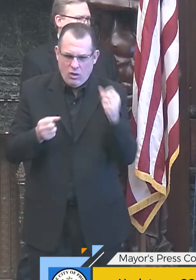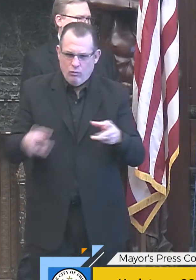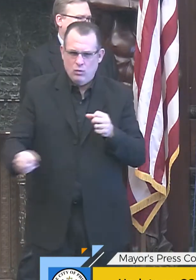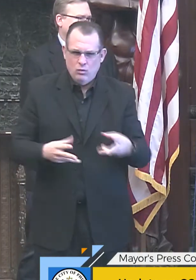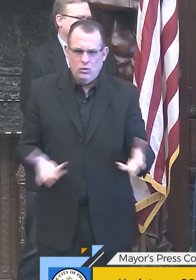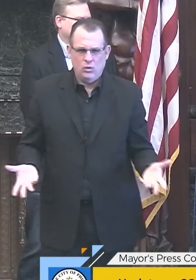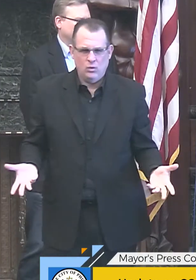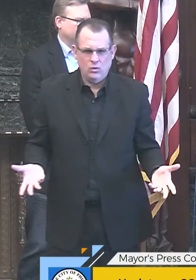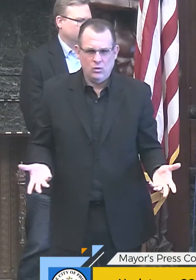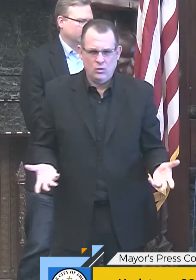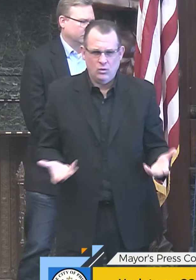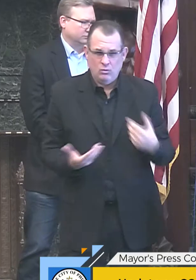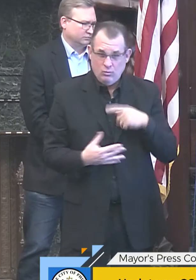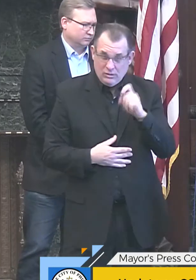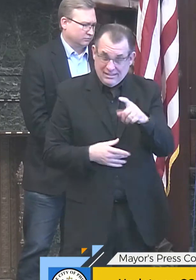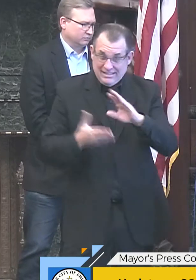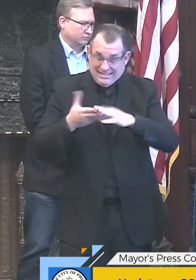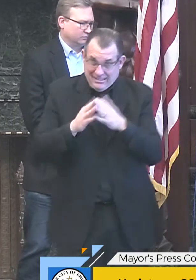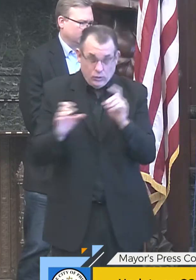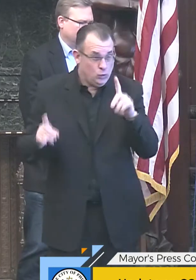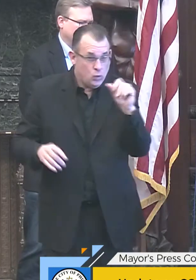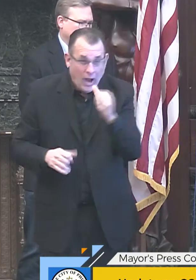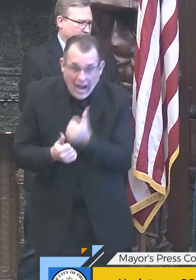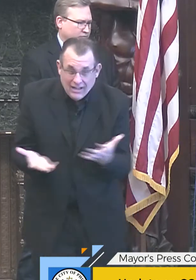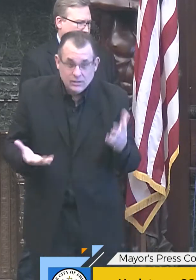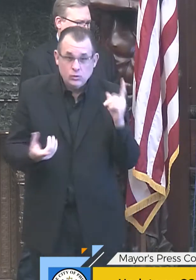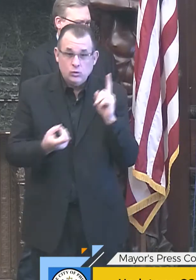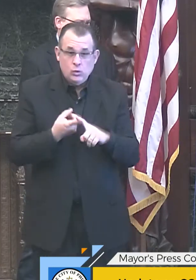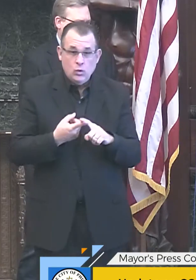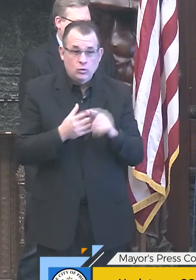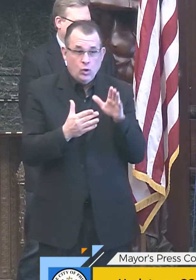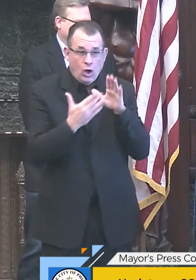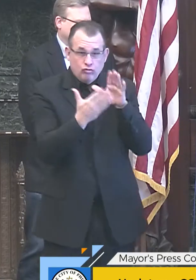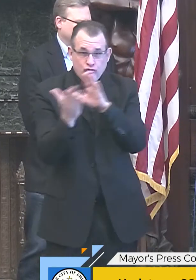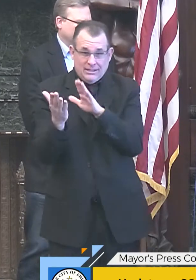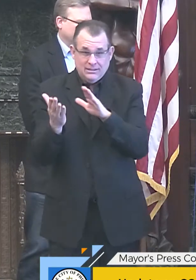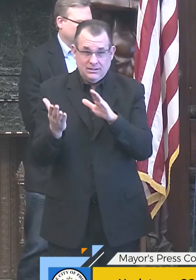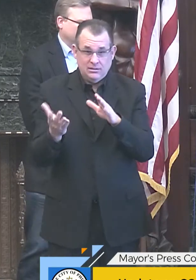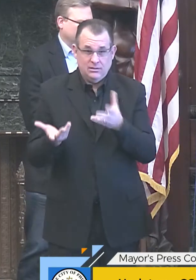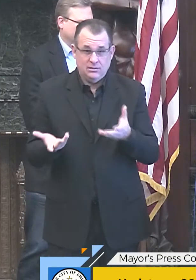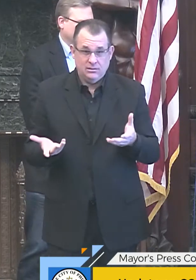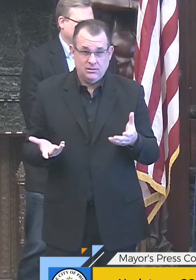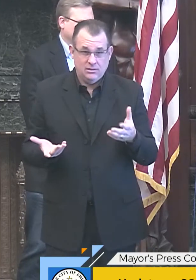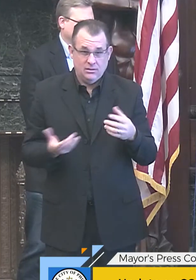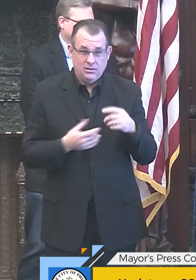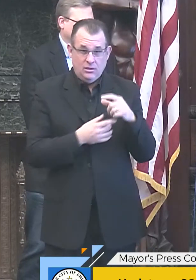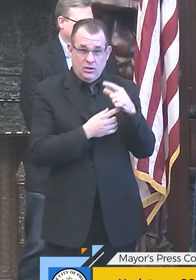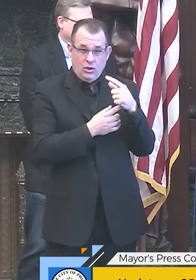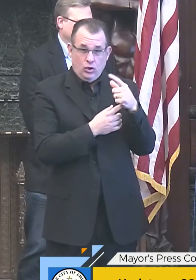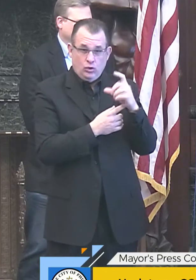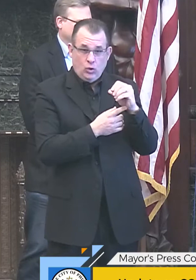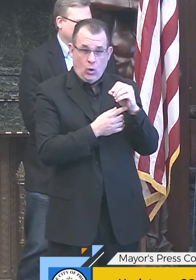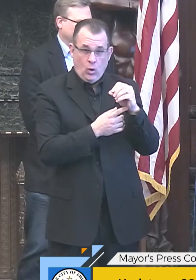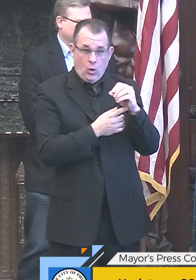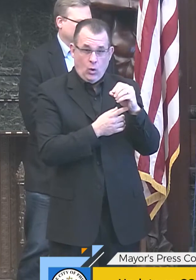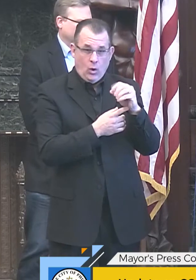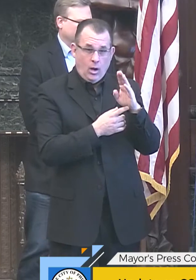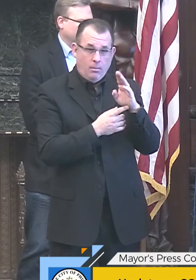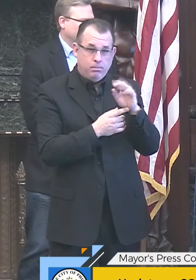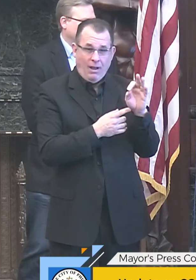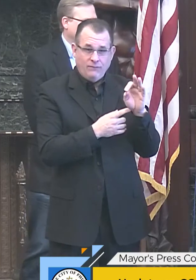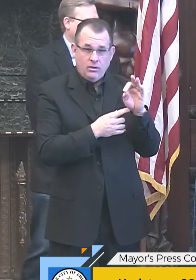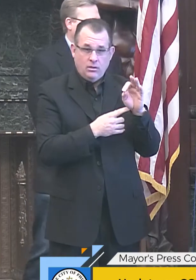anything to specifically address the GoPuff warehouse in South Philadelphia, or delivery